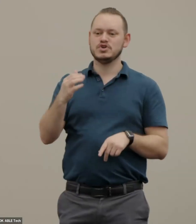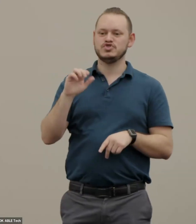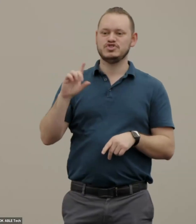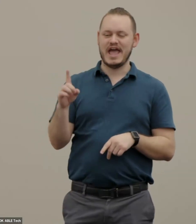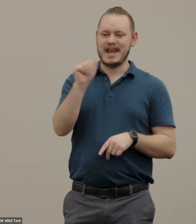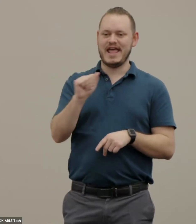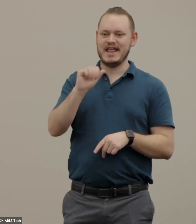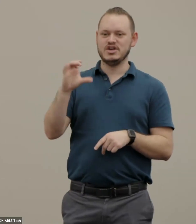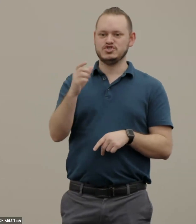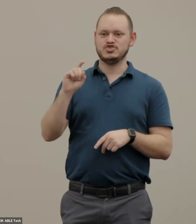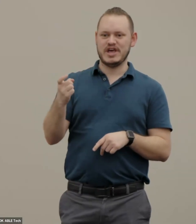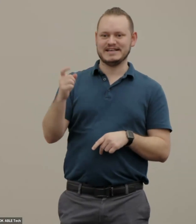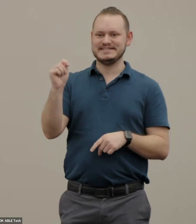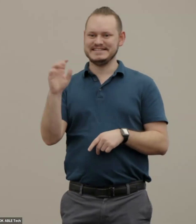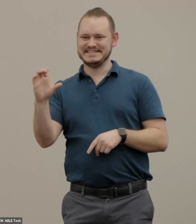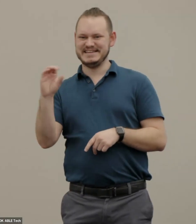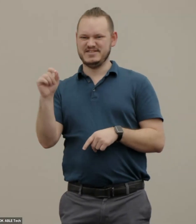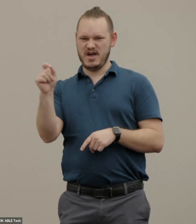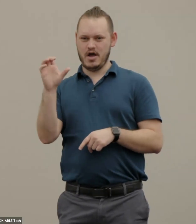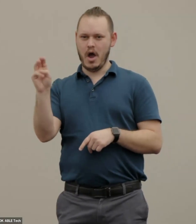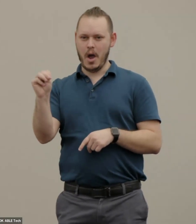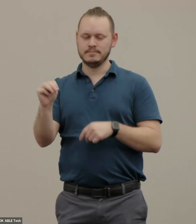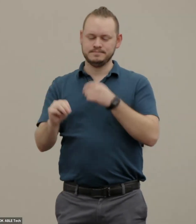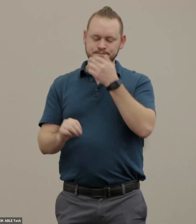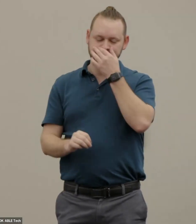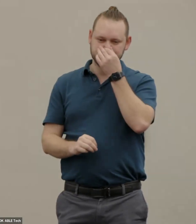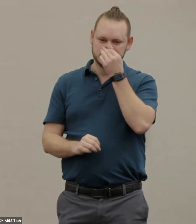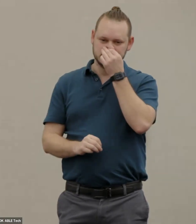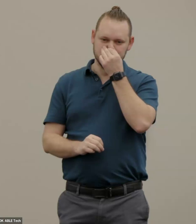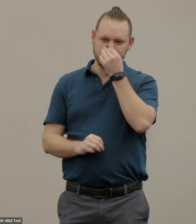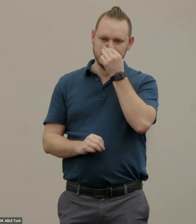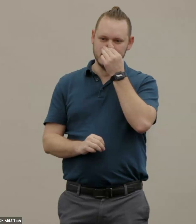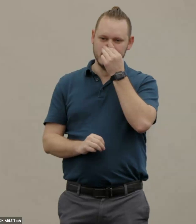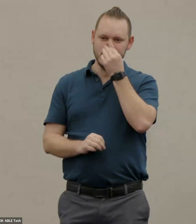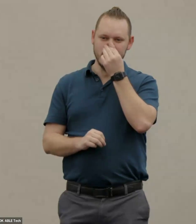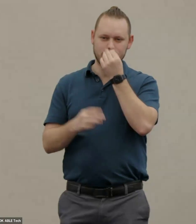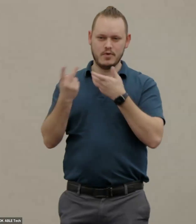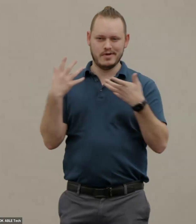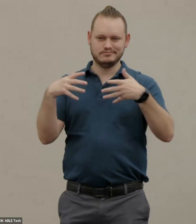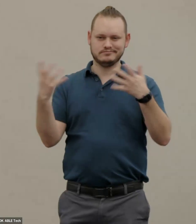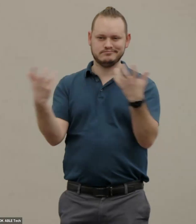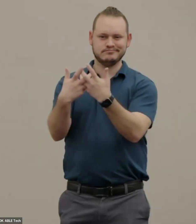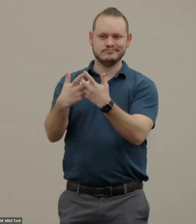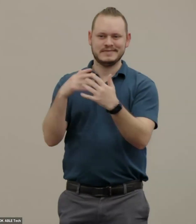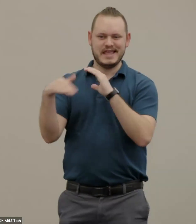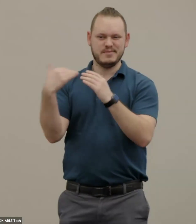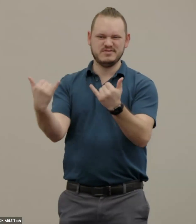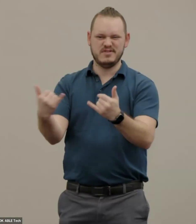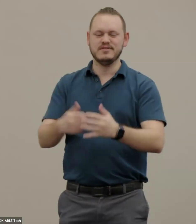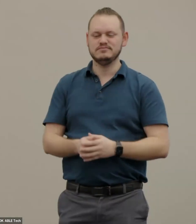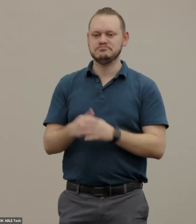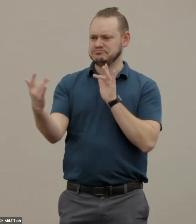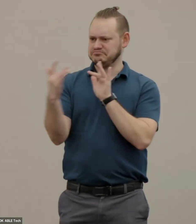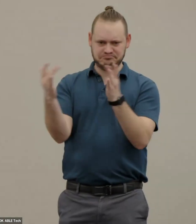chad@chaxtc.com. We're kind of migrating our emails right now, but feel free to reach out to me. I'm going to be talking